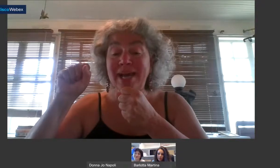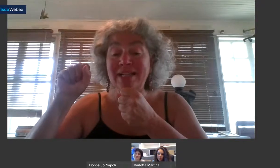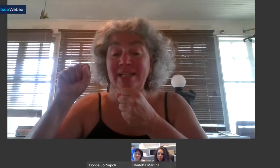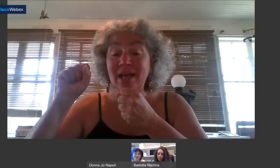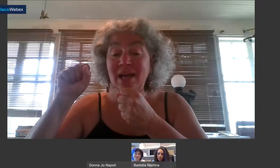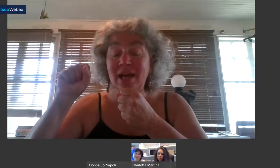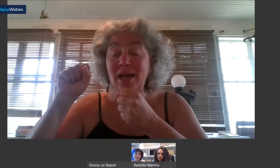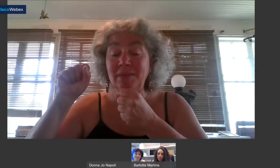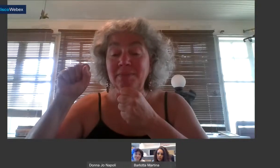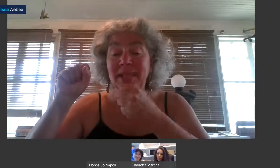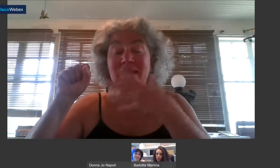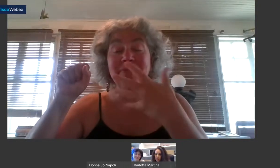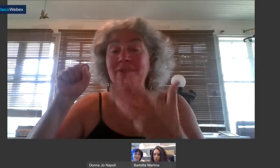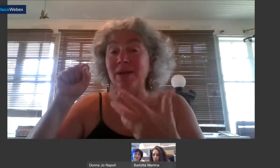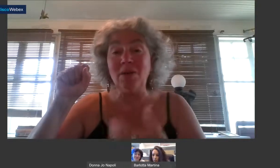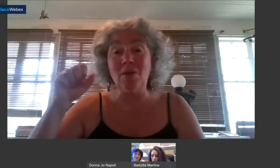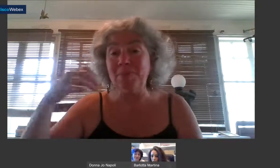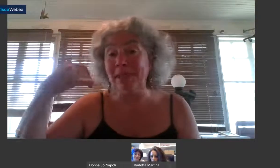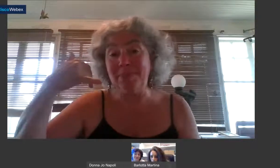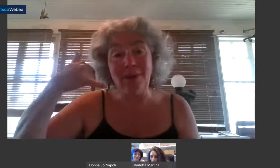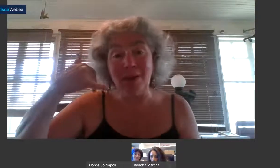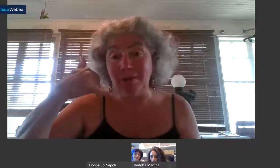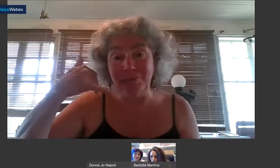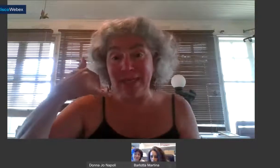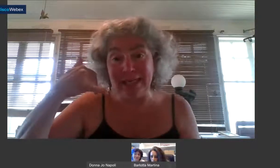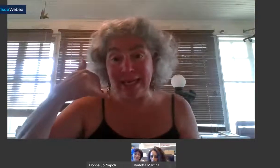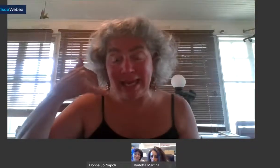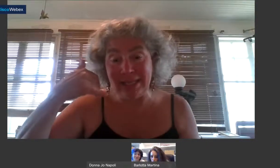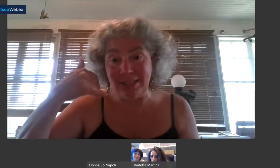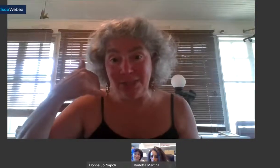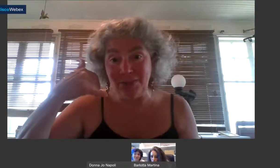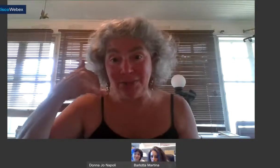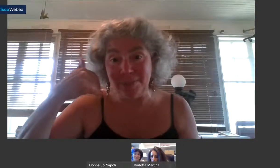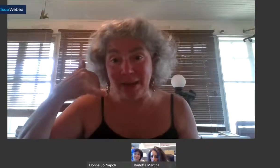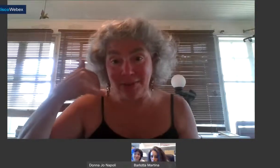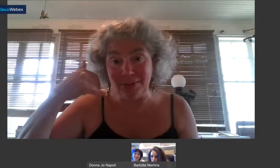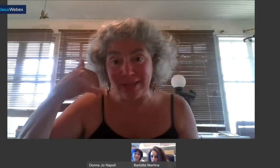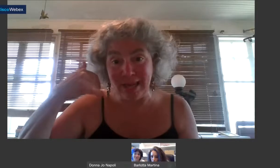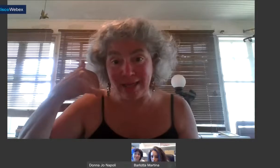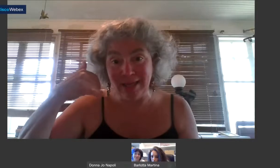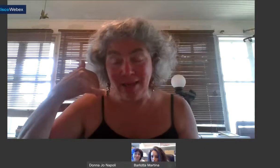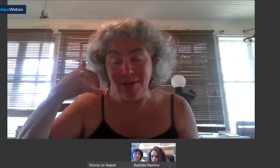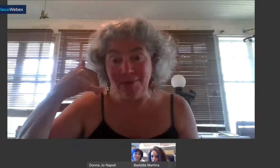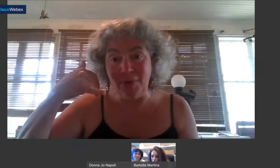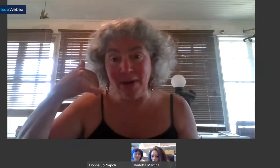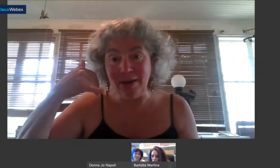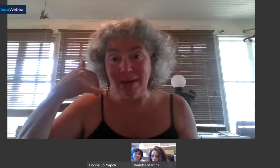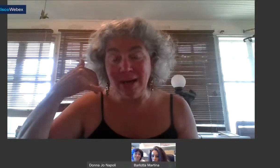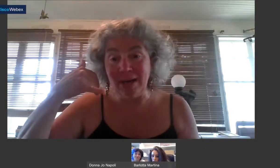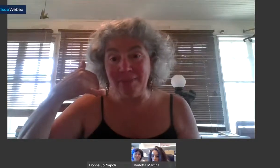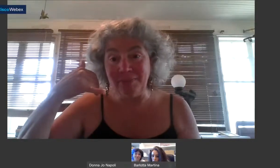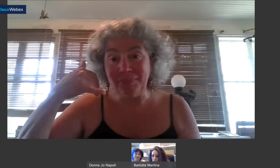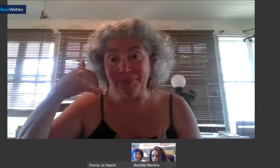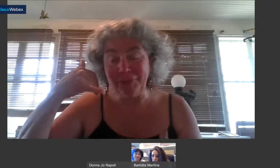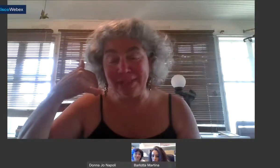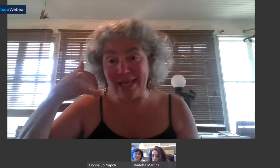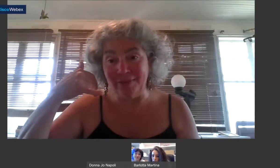But even very old people are really likely to use the modern sign for